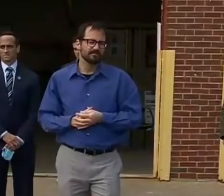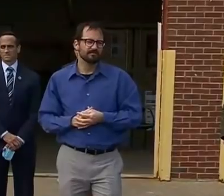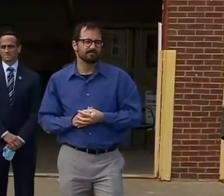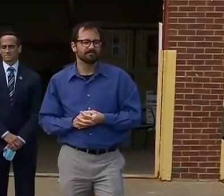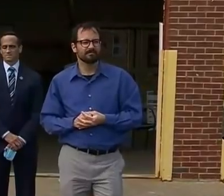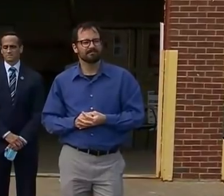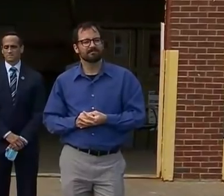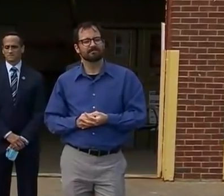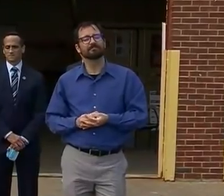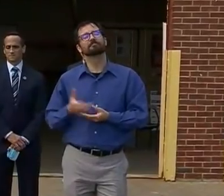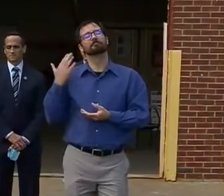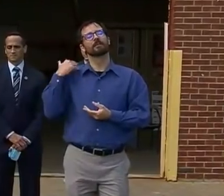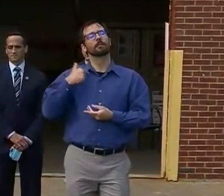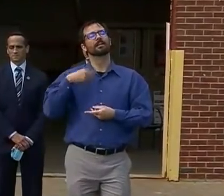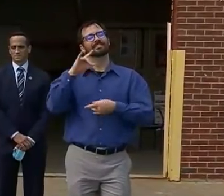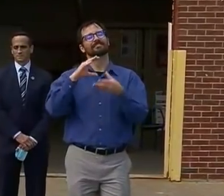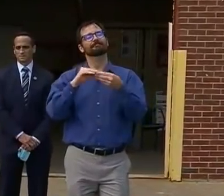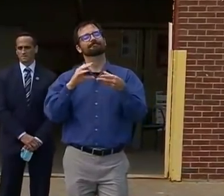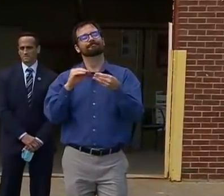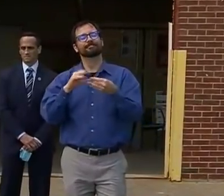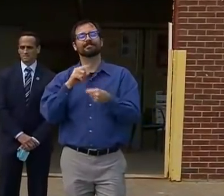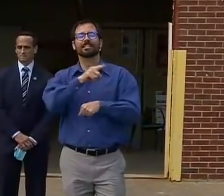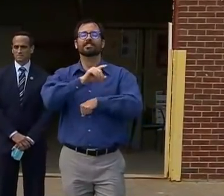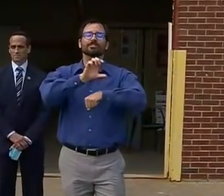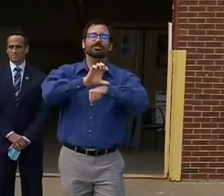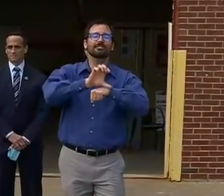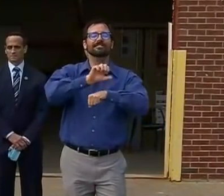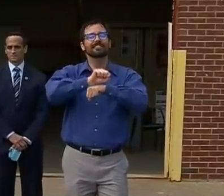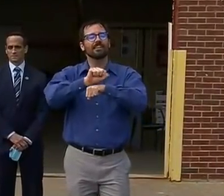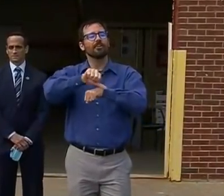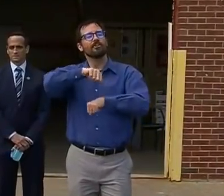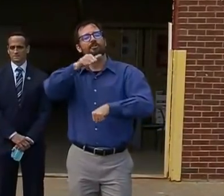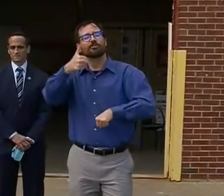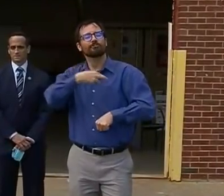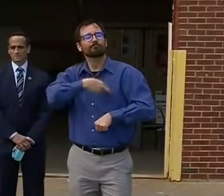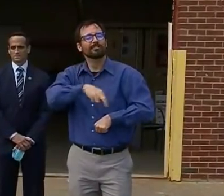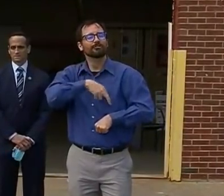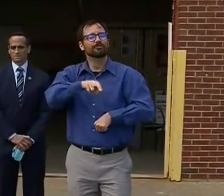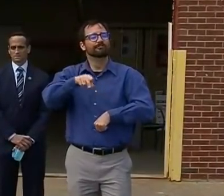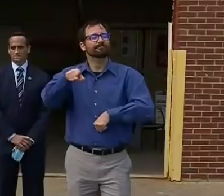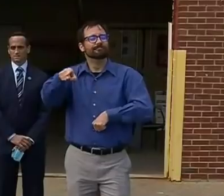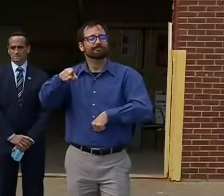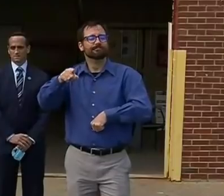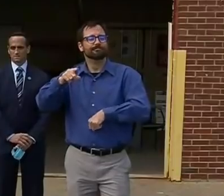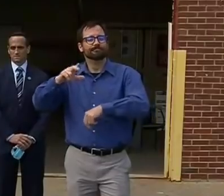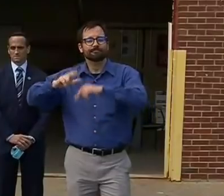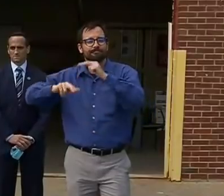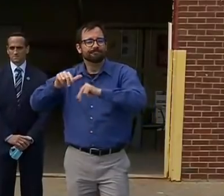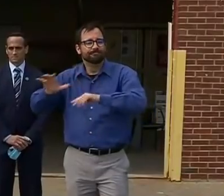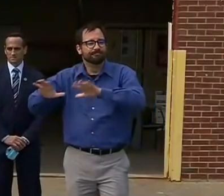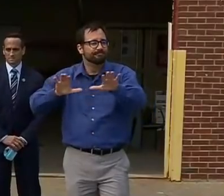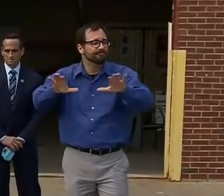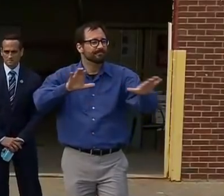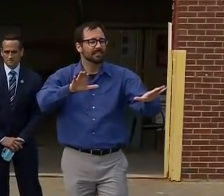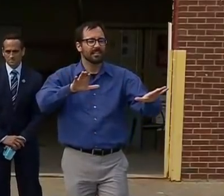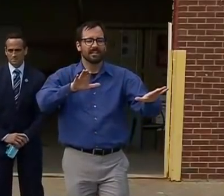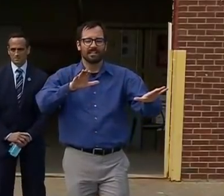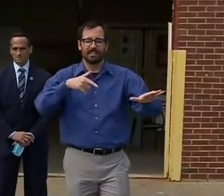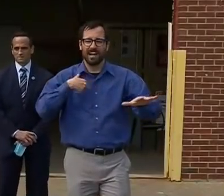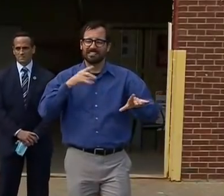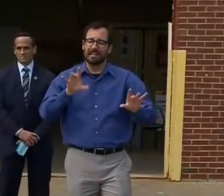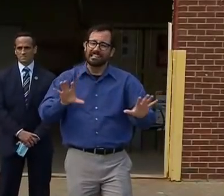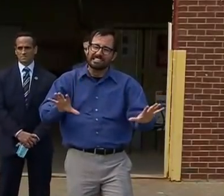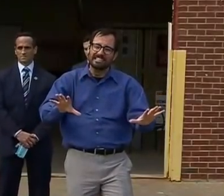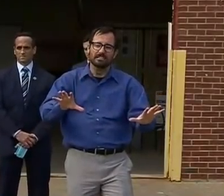know for whom their faith is a core part of what they're about, and those opportunities to practice shoulder